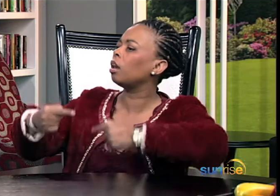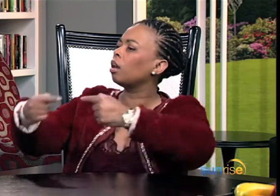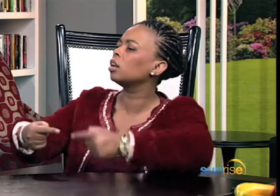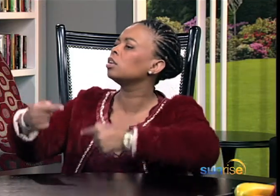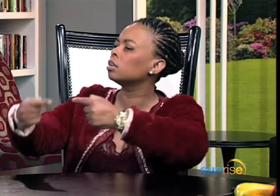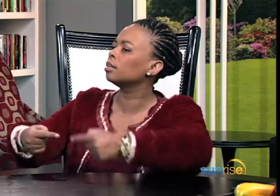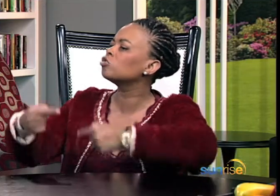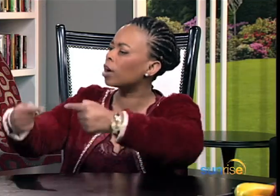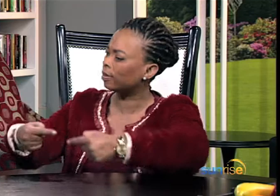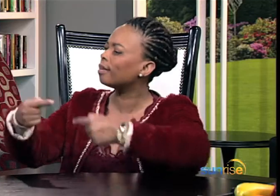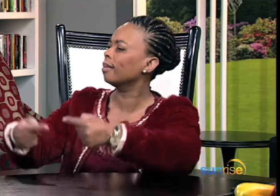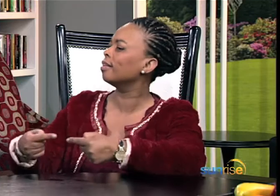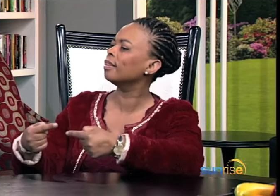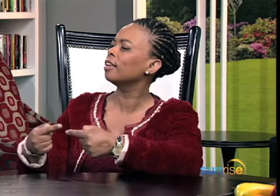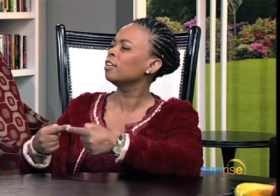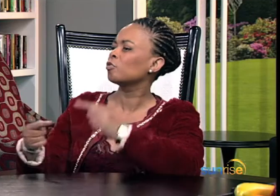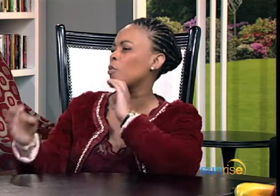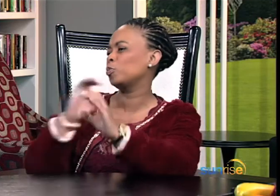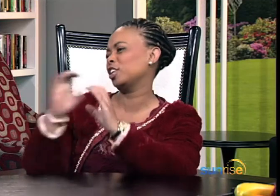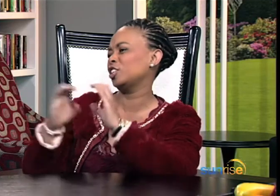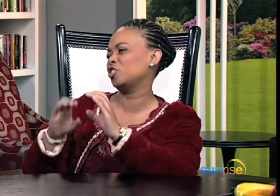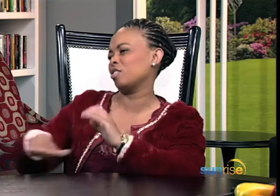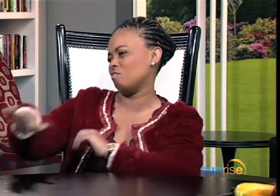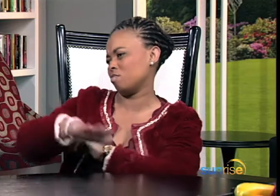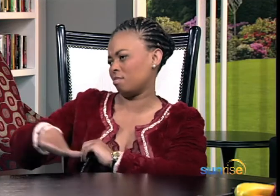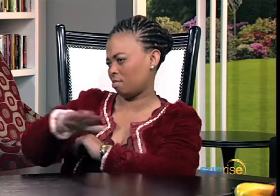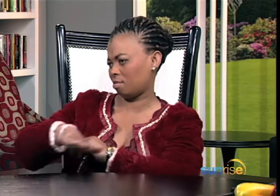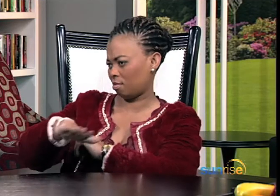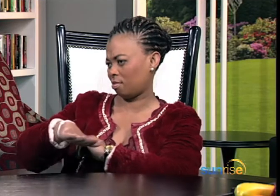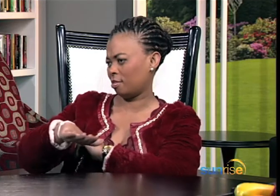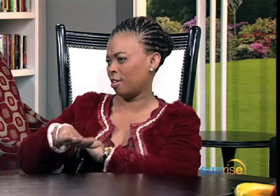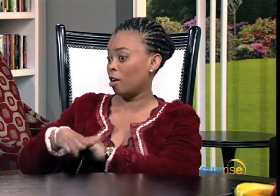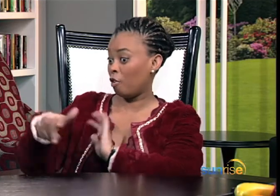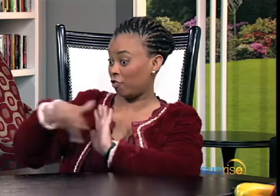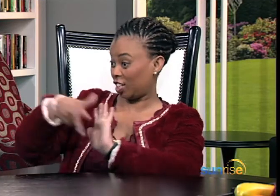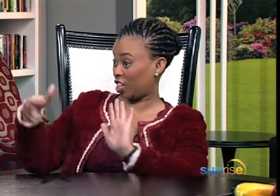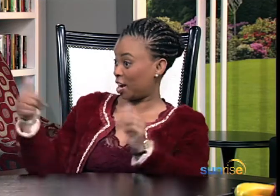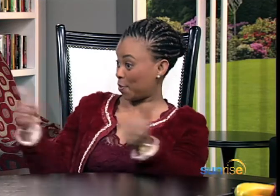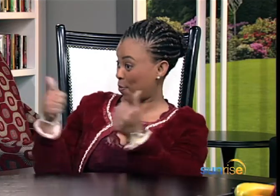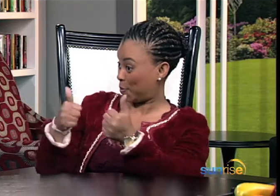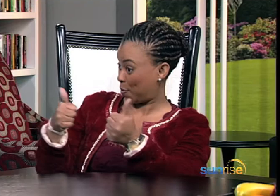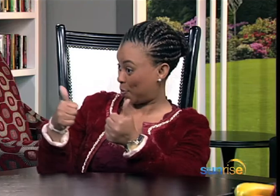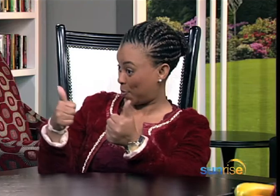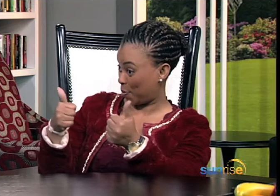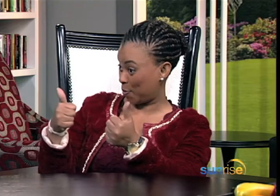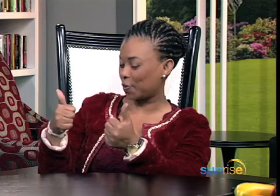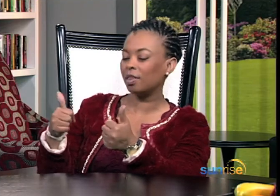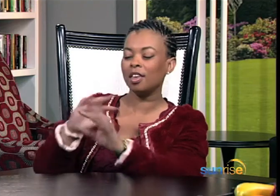status, and deaf community have been struggling for a while in terms of communication. So once it gains